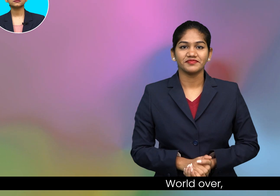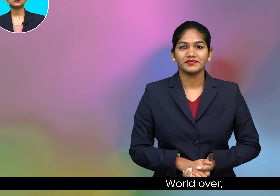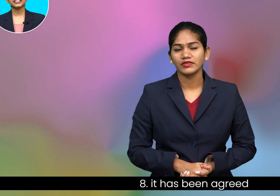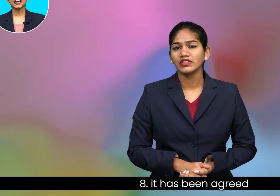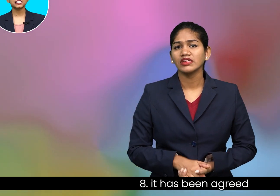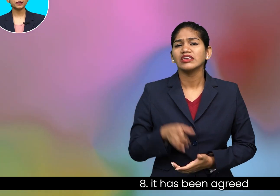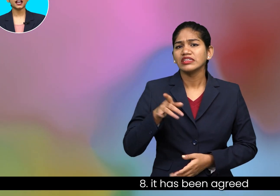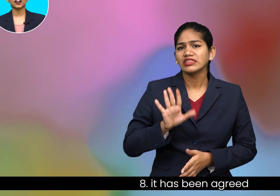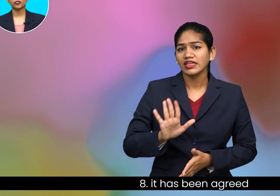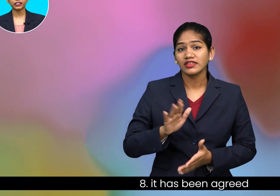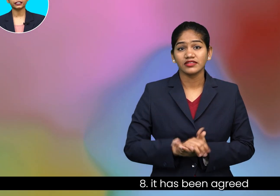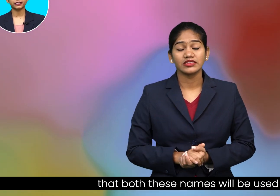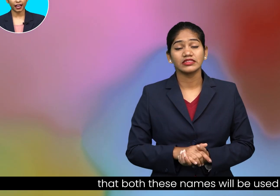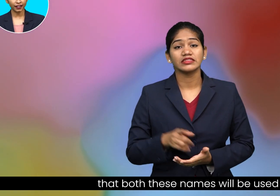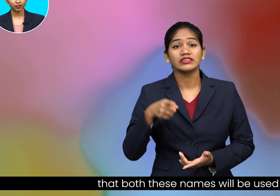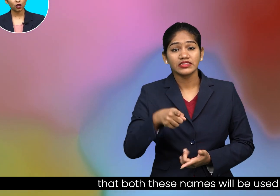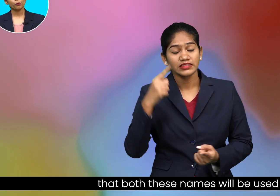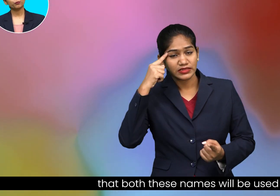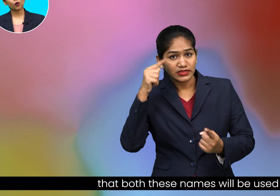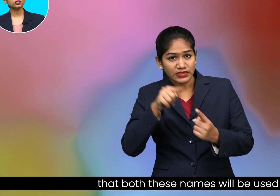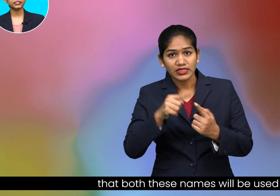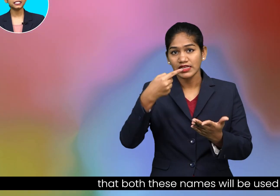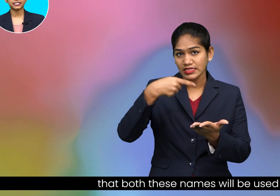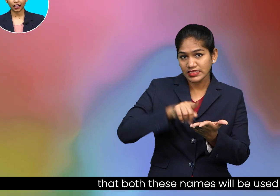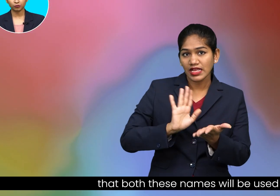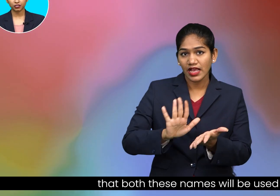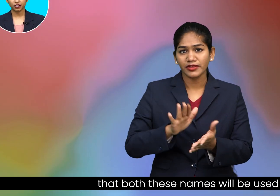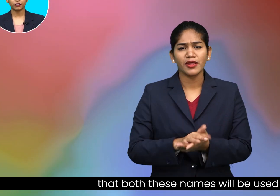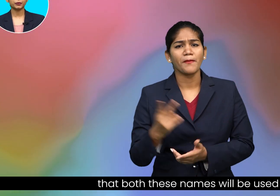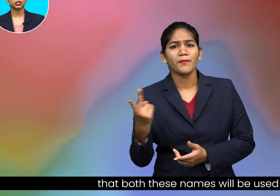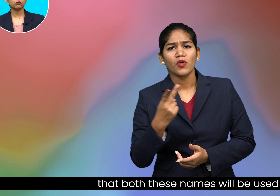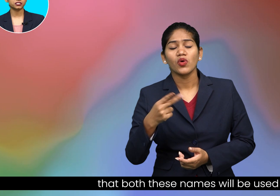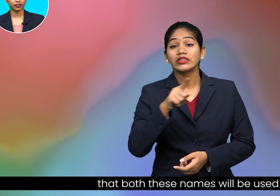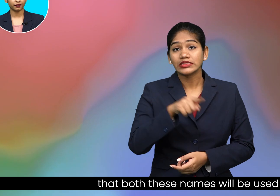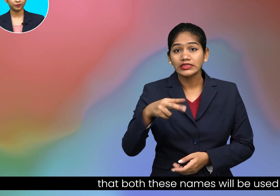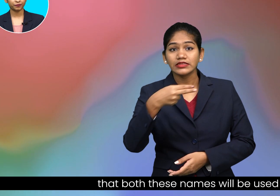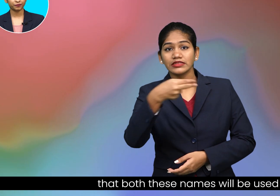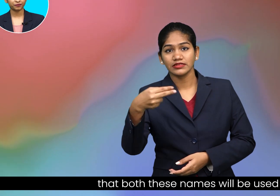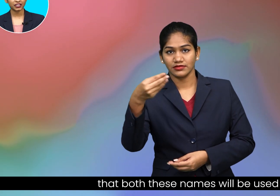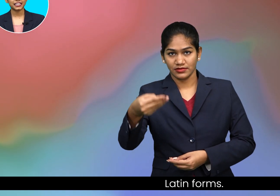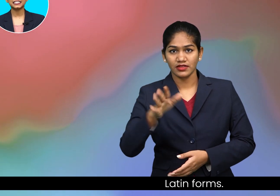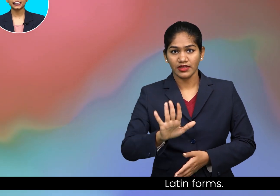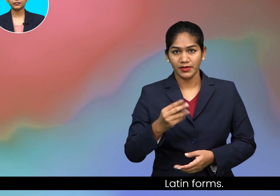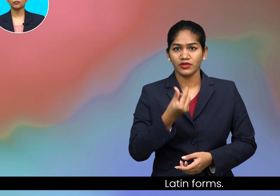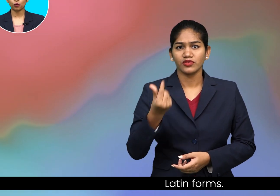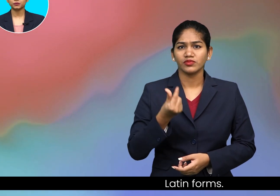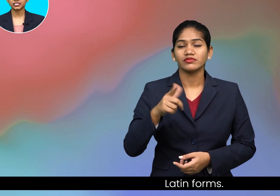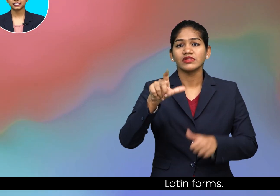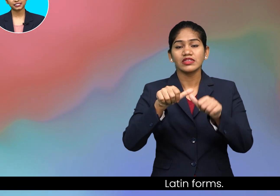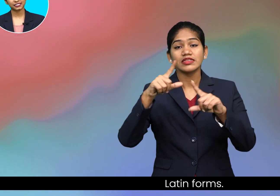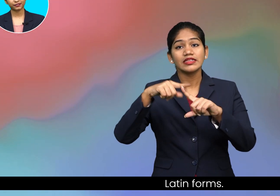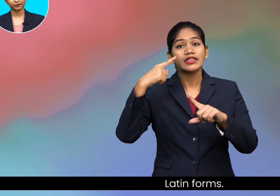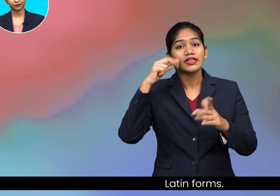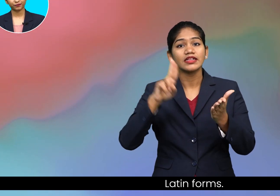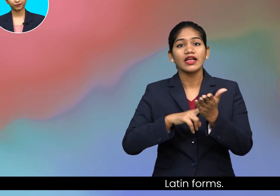It has been agreed that both these names will be used in Latin forms.